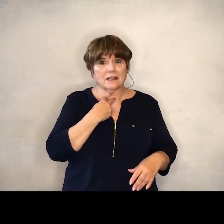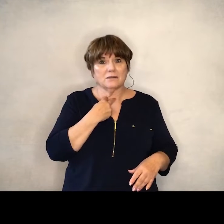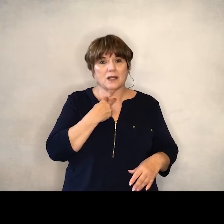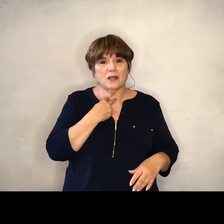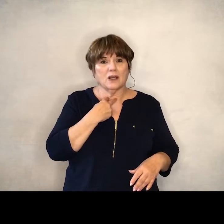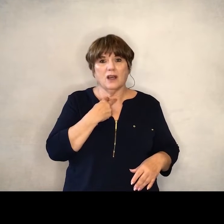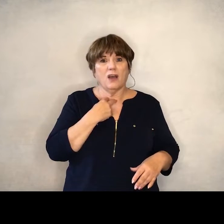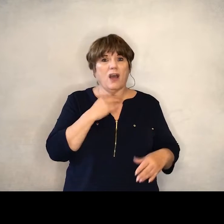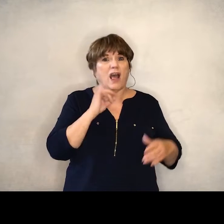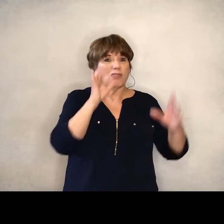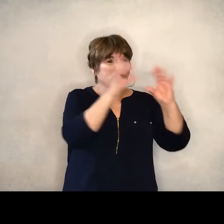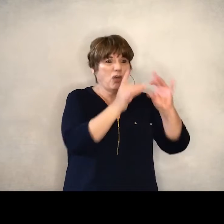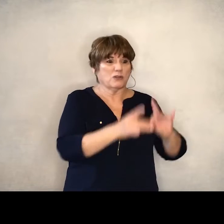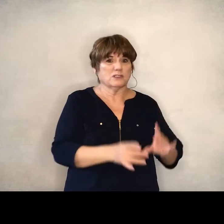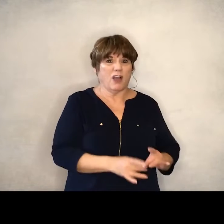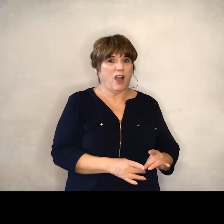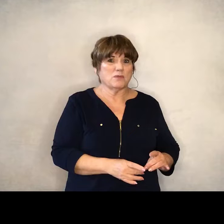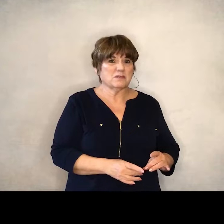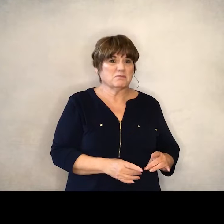worth that life.